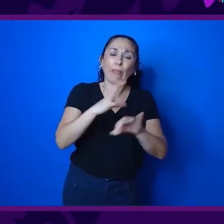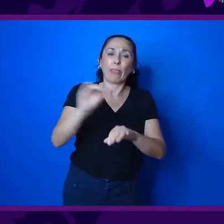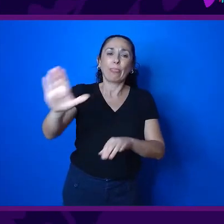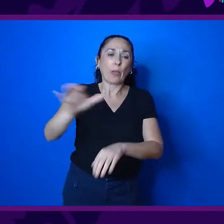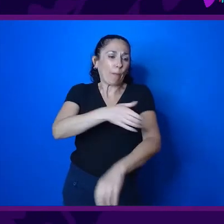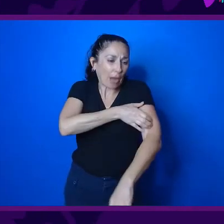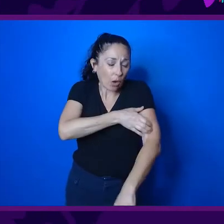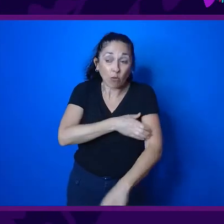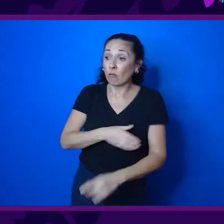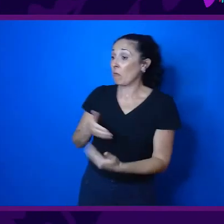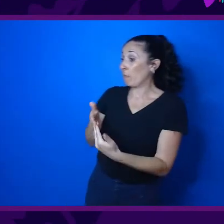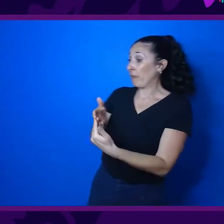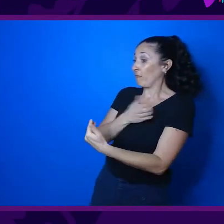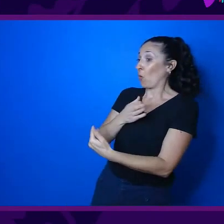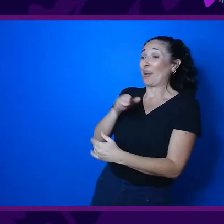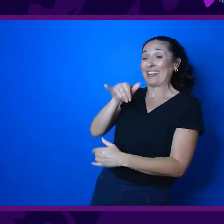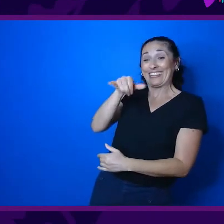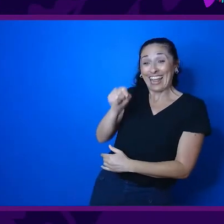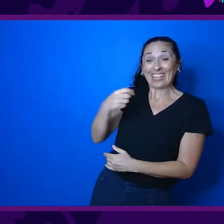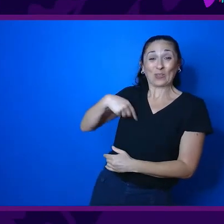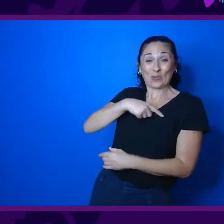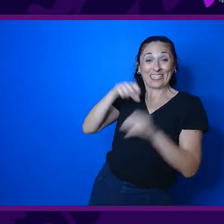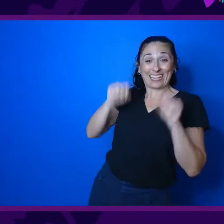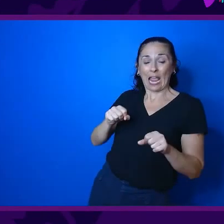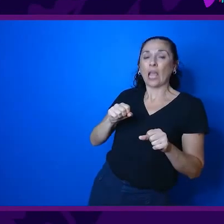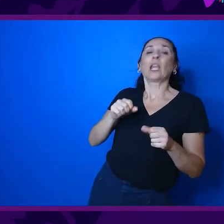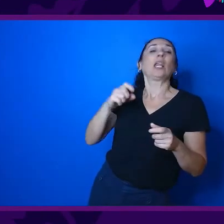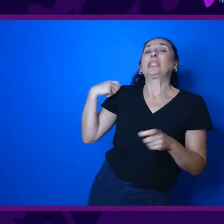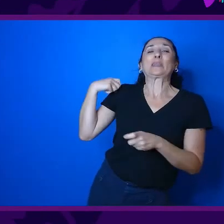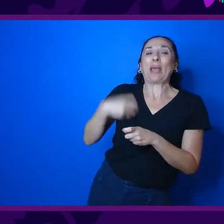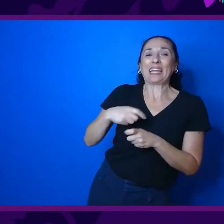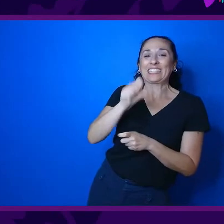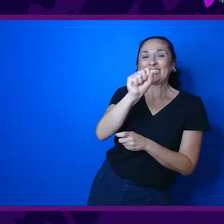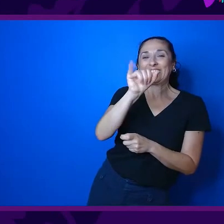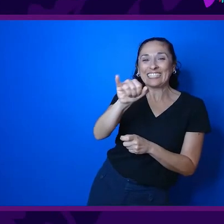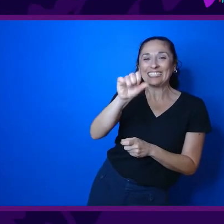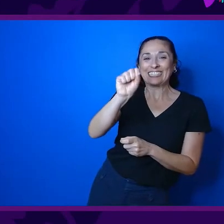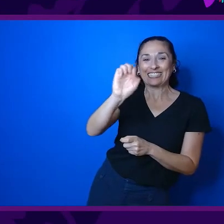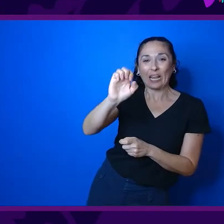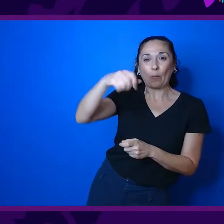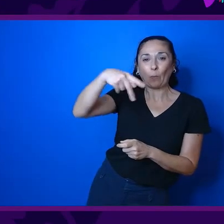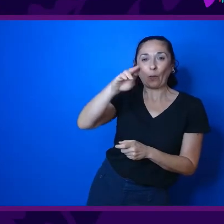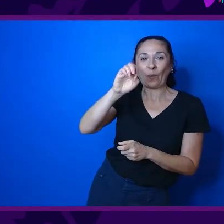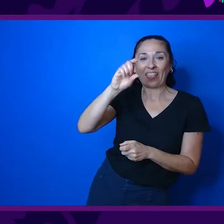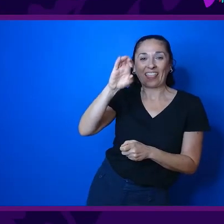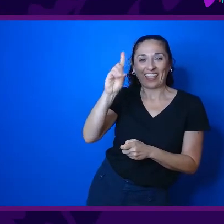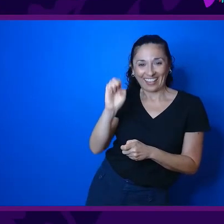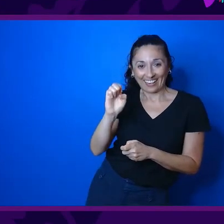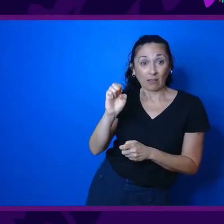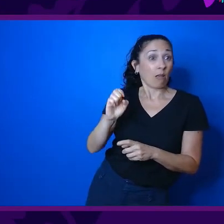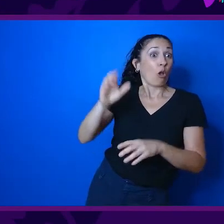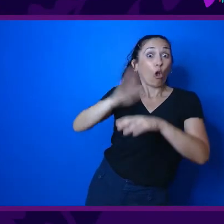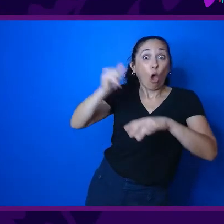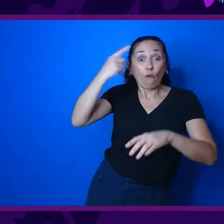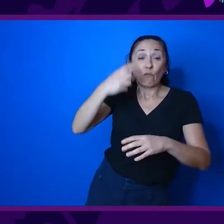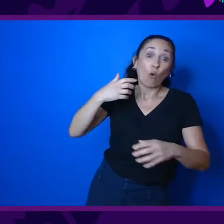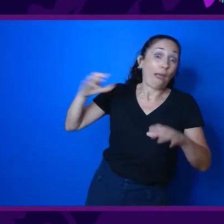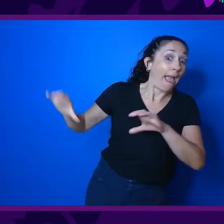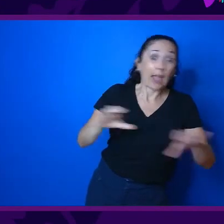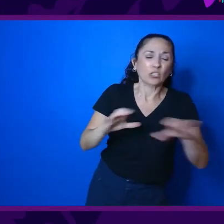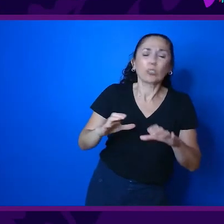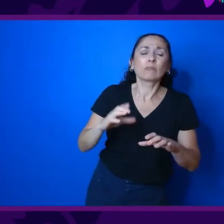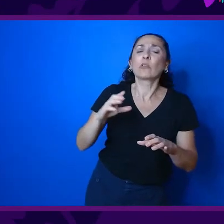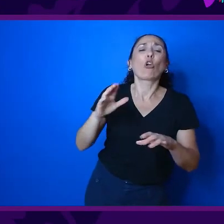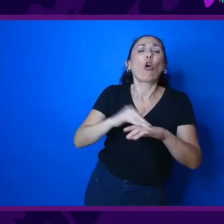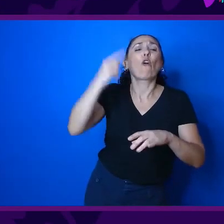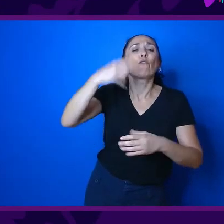we can, there was sí, se puede. It wasn't just a call to action, but a call to faith, empowering so